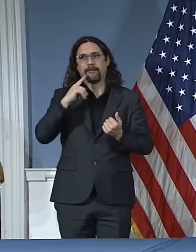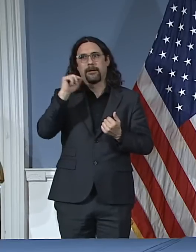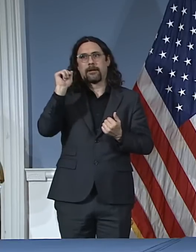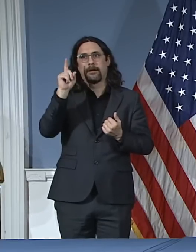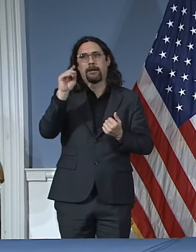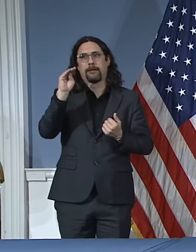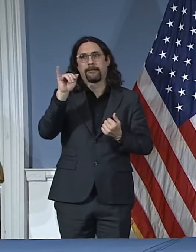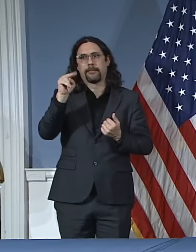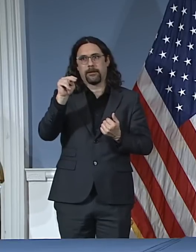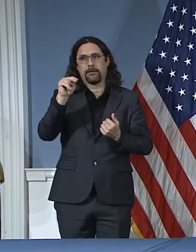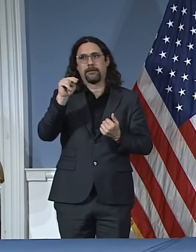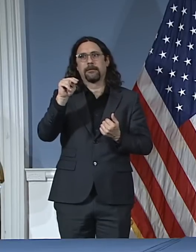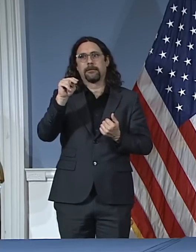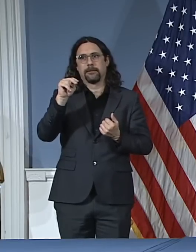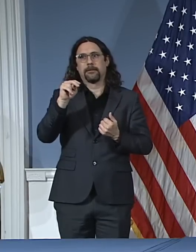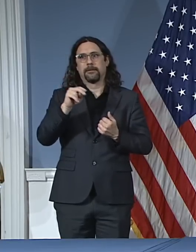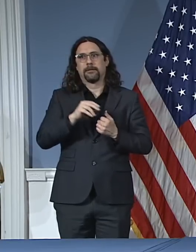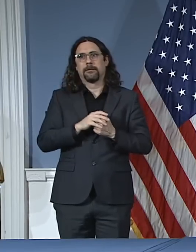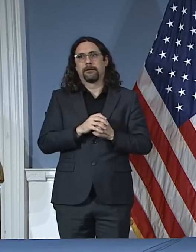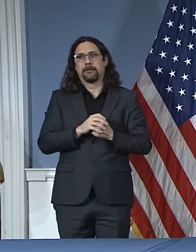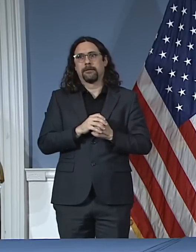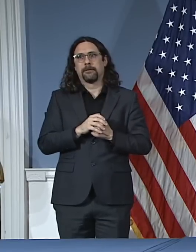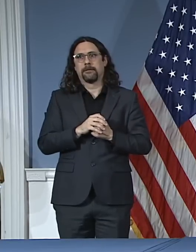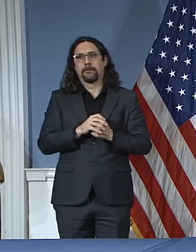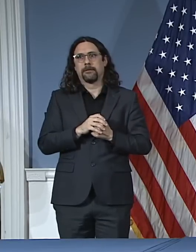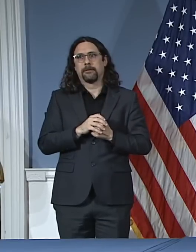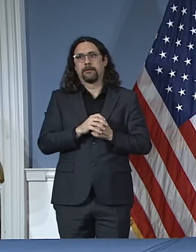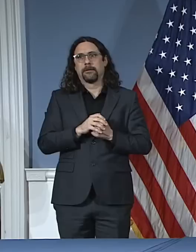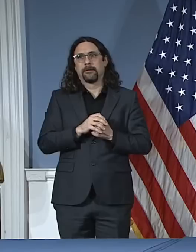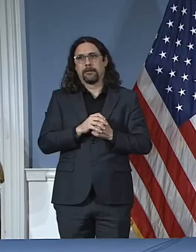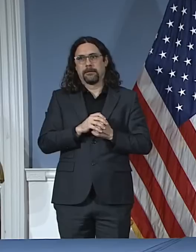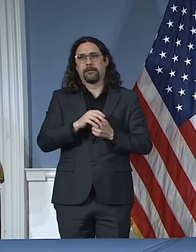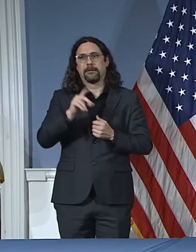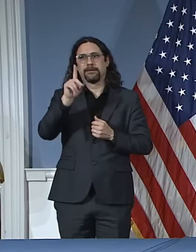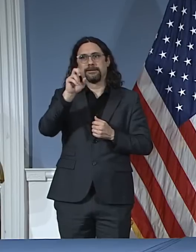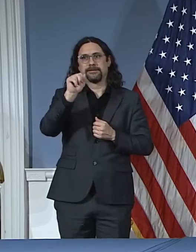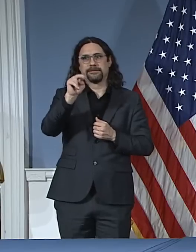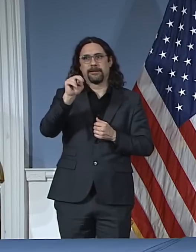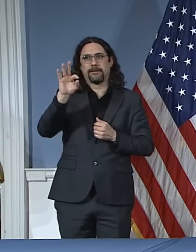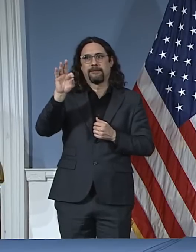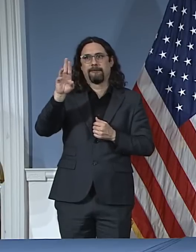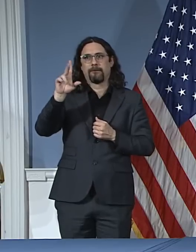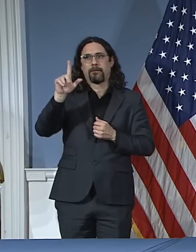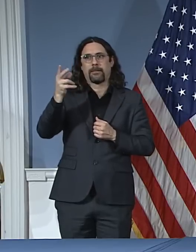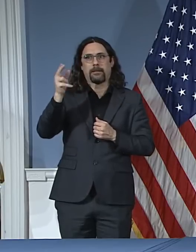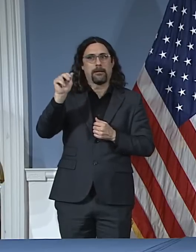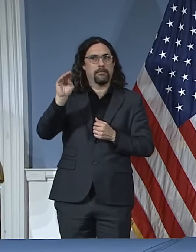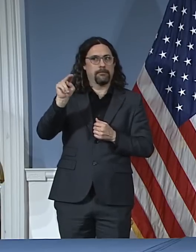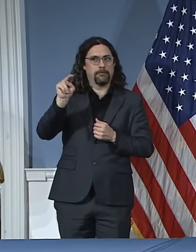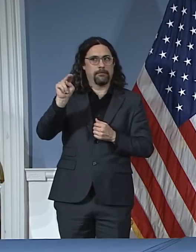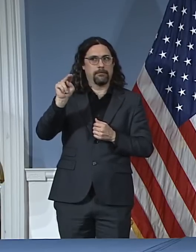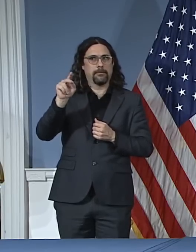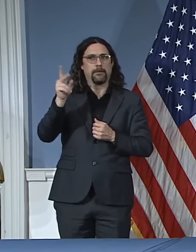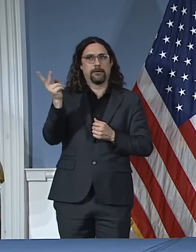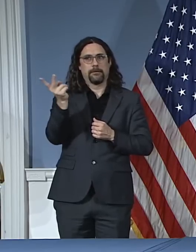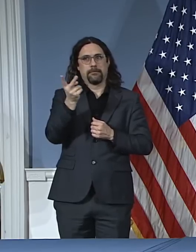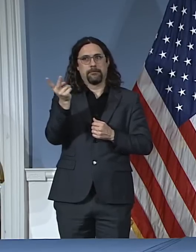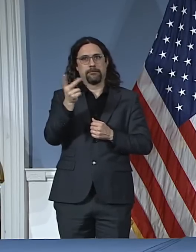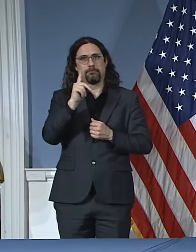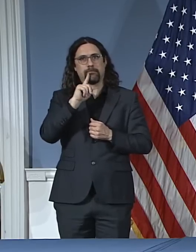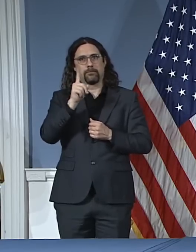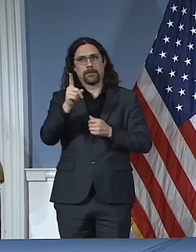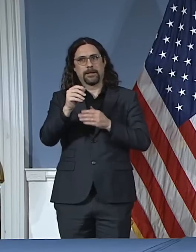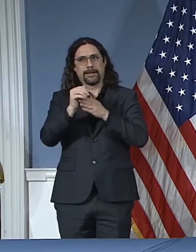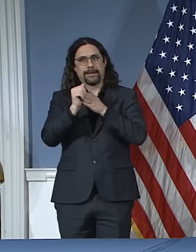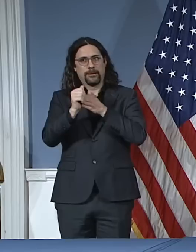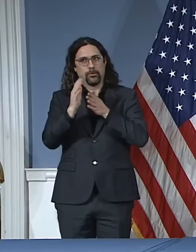Fullahan. Both of them have been the paramount, outstanding leaders of the day-to-day operations that are